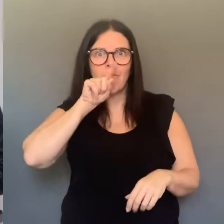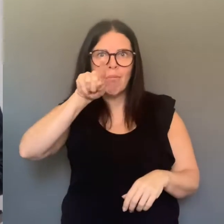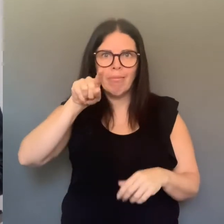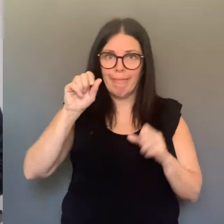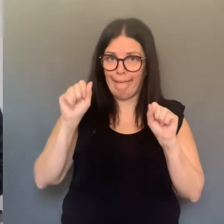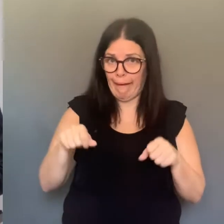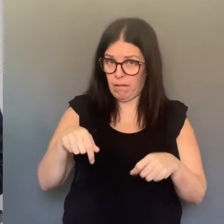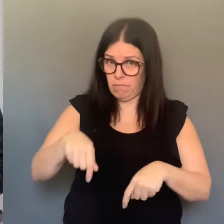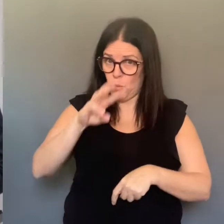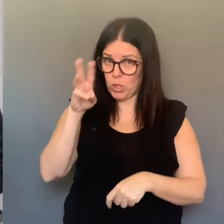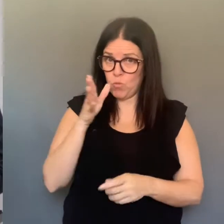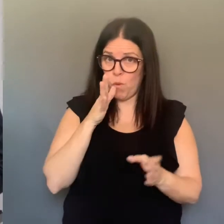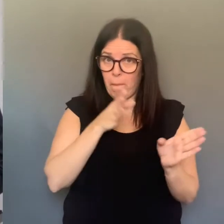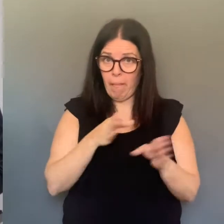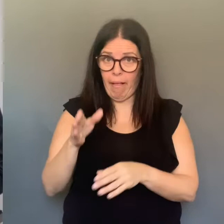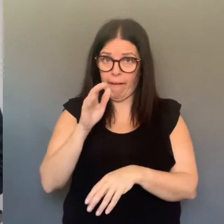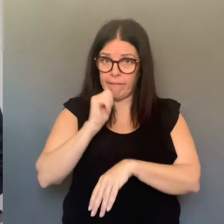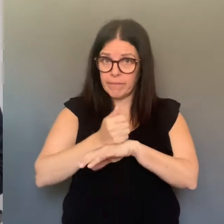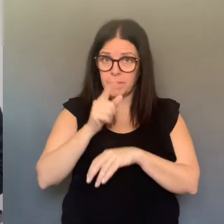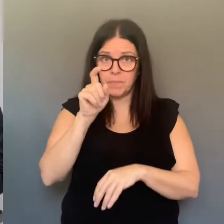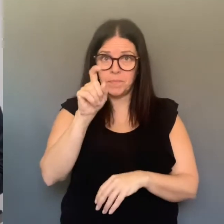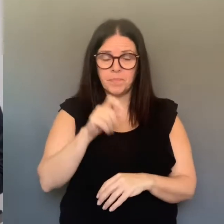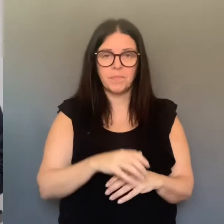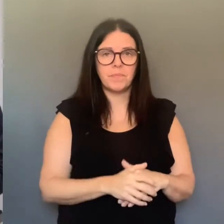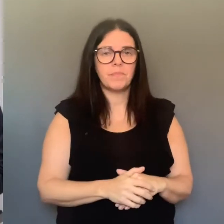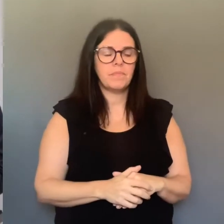London. Are there any plans to set up,